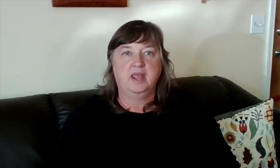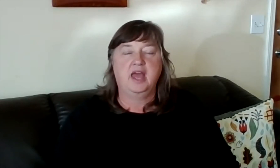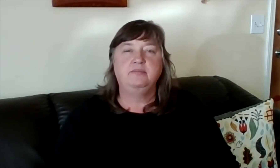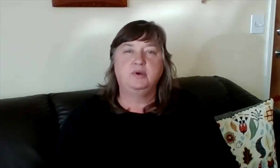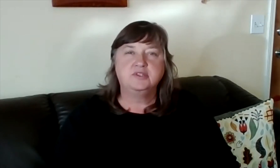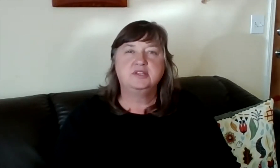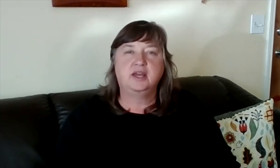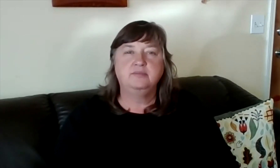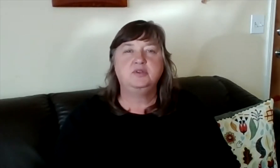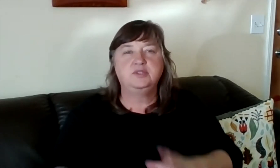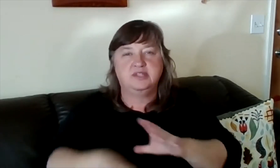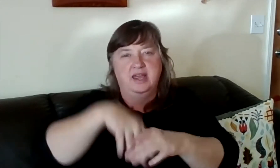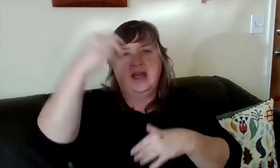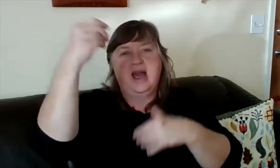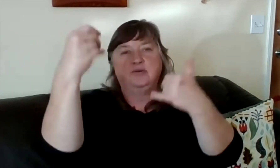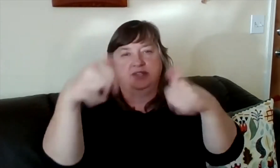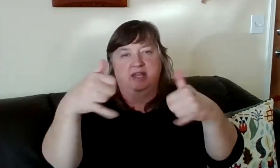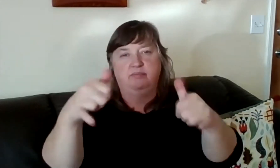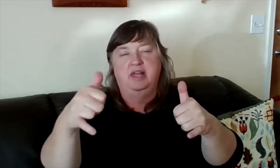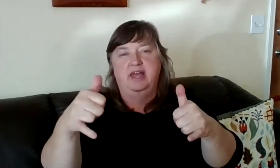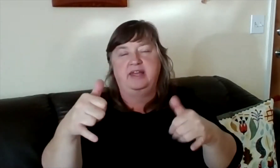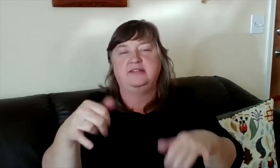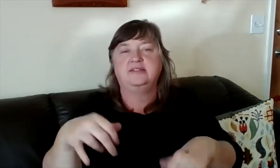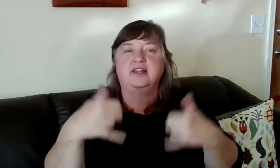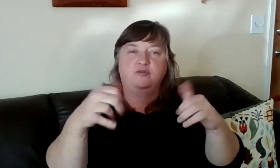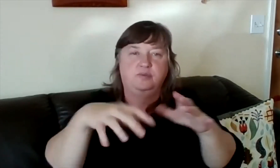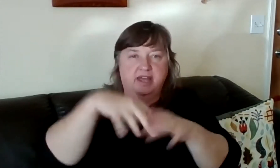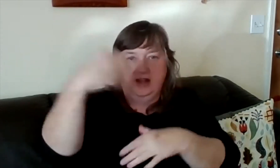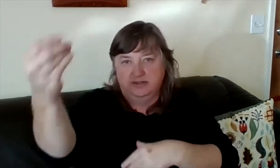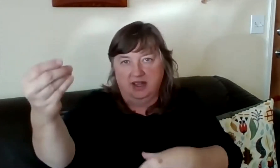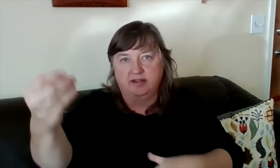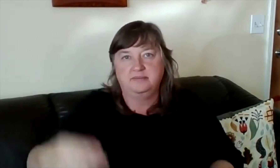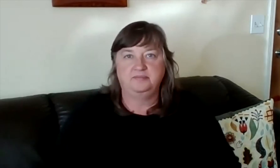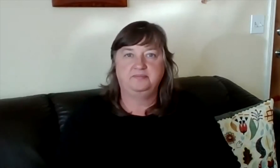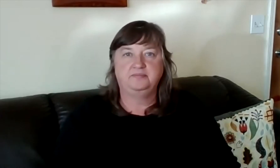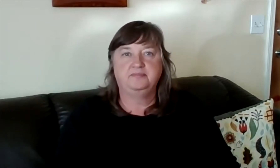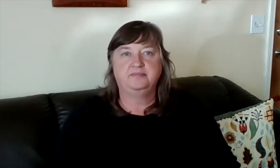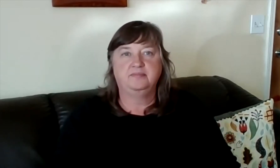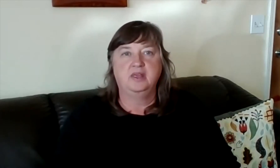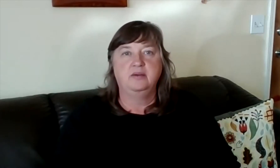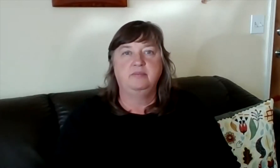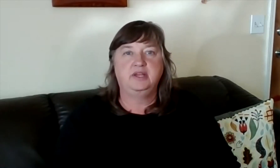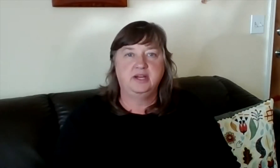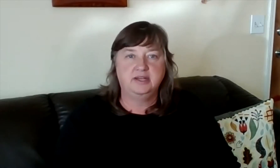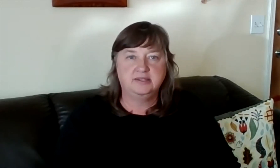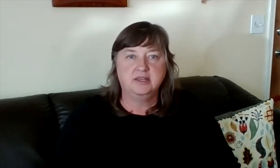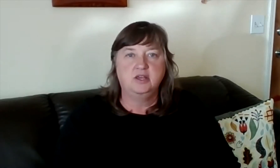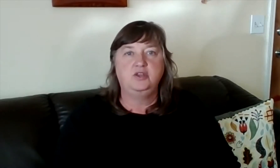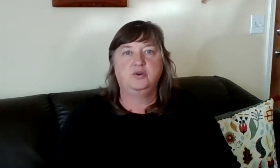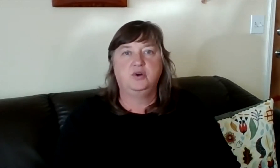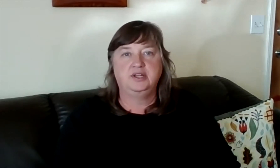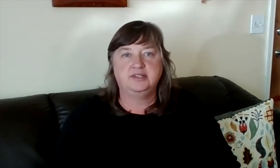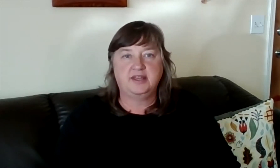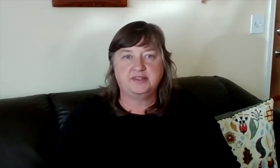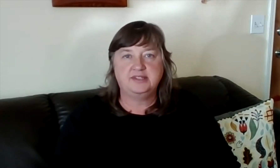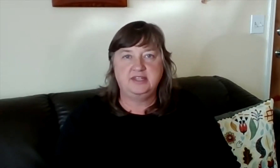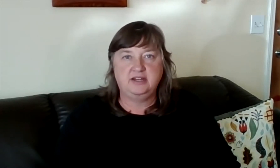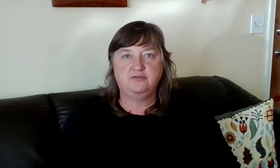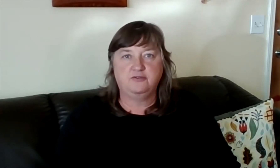And most of the times you would say outside play instead of play outside, because you're going to set the scene